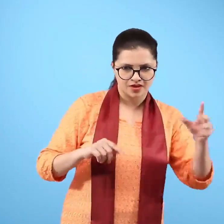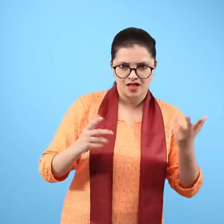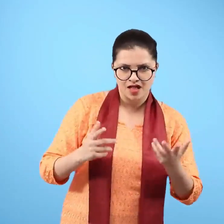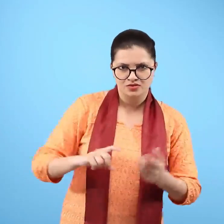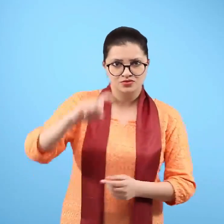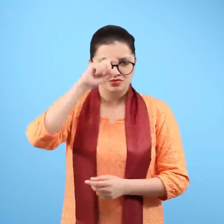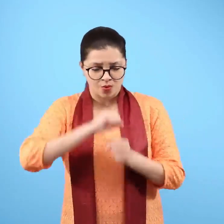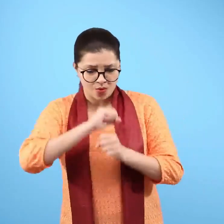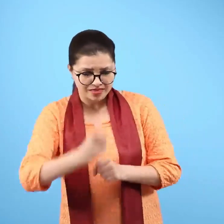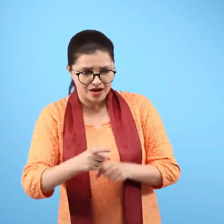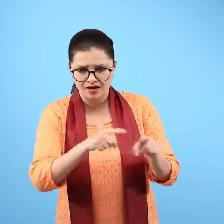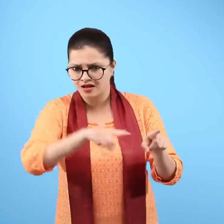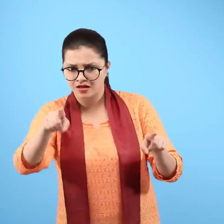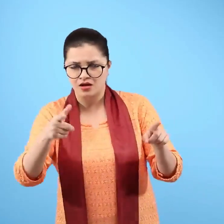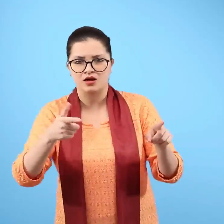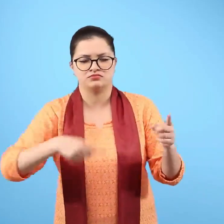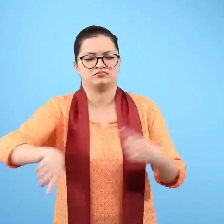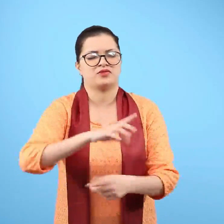Gujarat, etc.